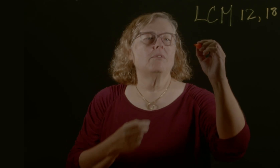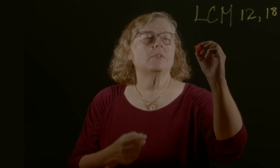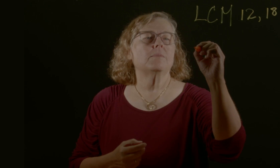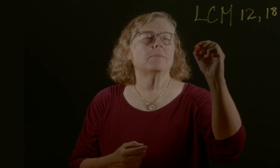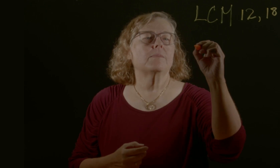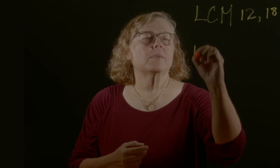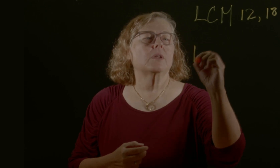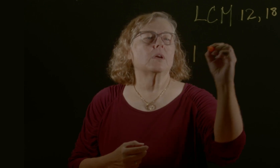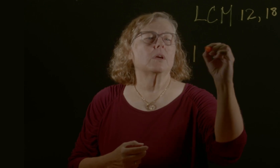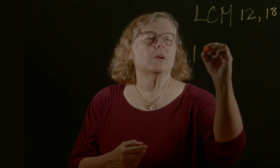So we're going to write the number 12